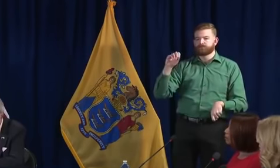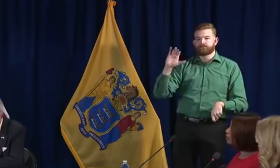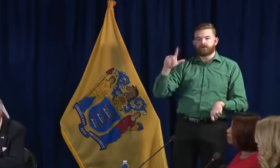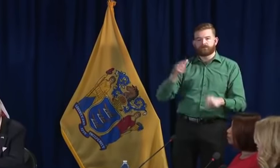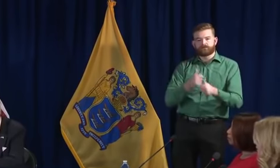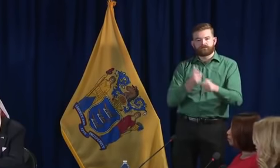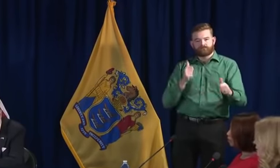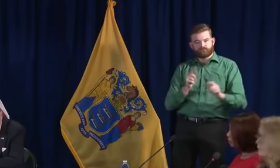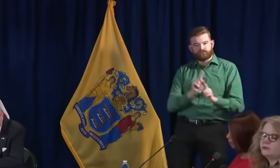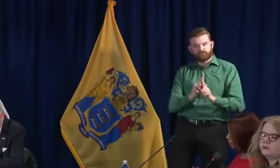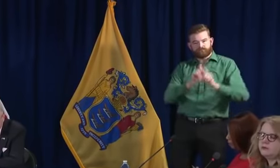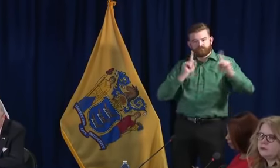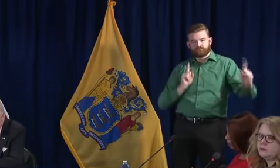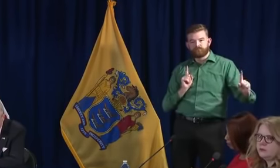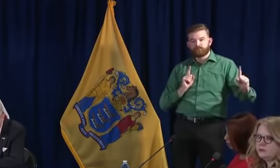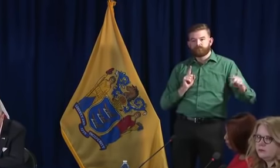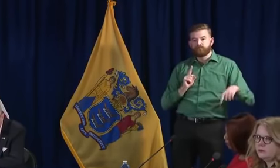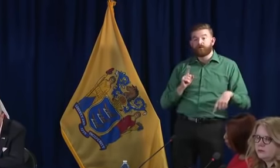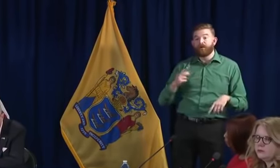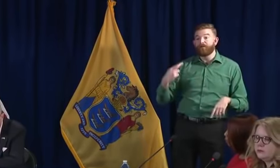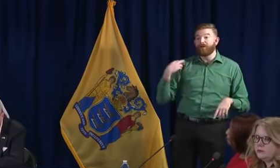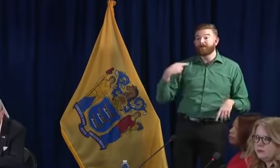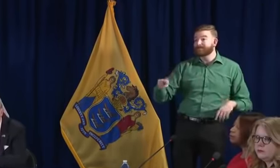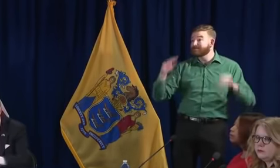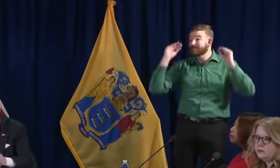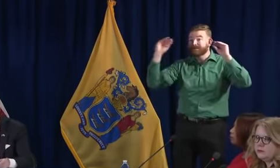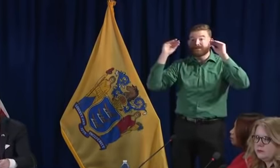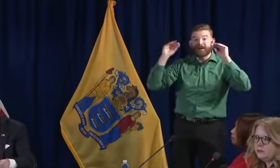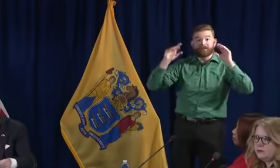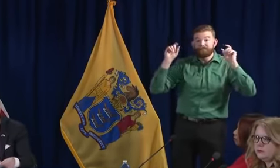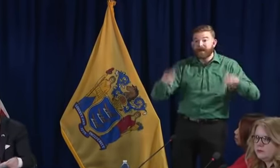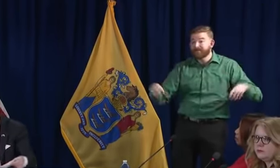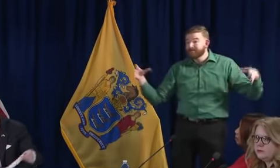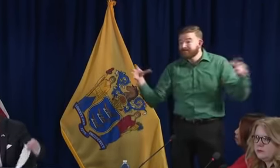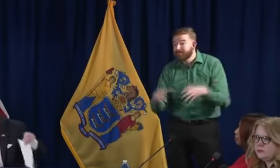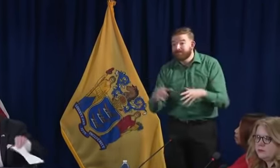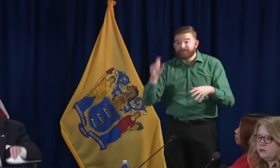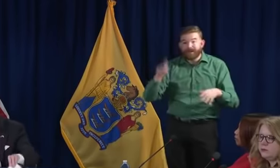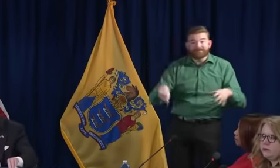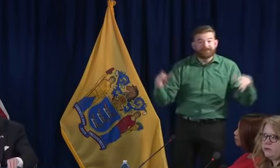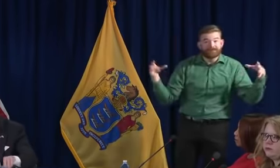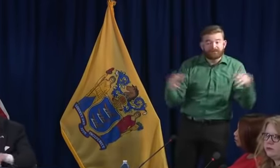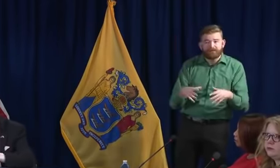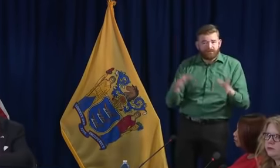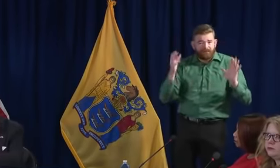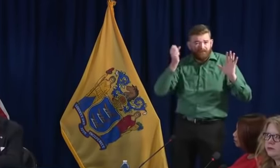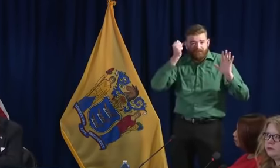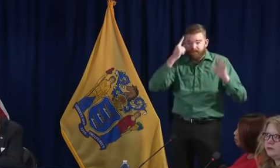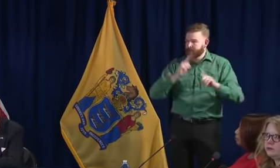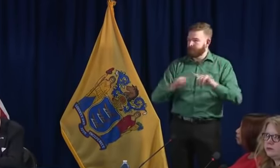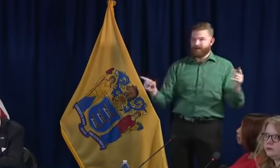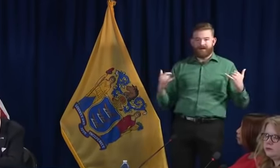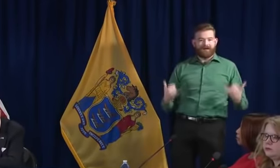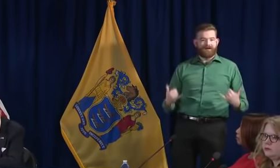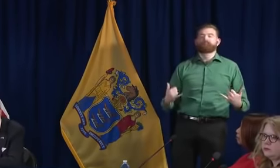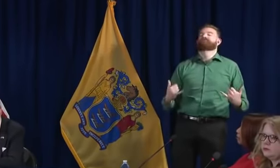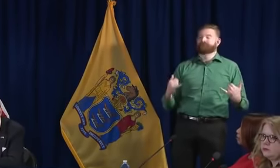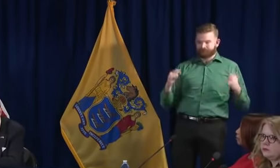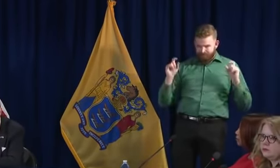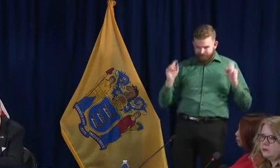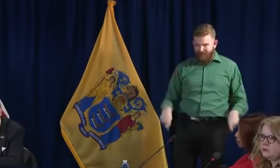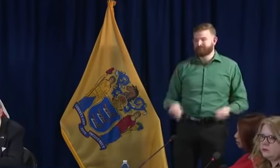faith leaders recognize that their paramount role is to protect their communities. They live that reality every